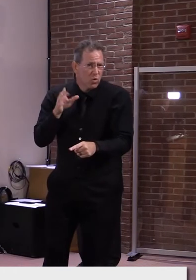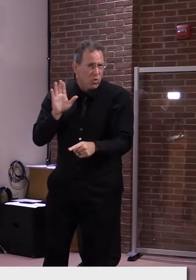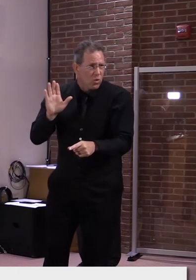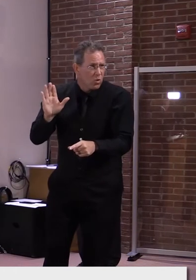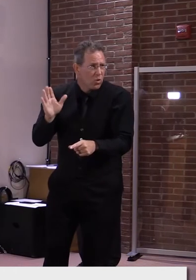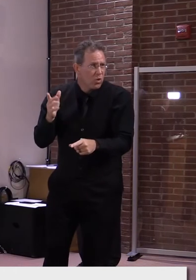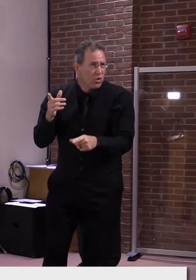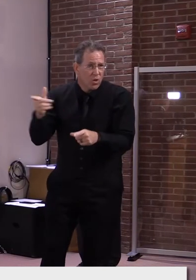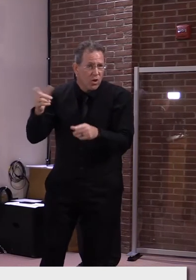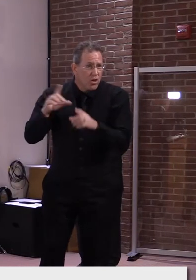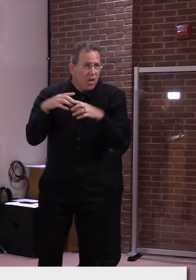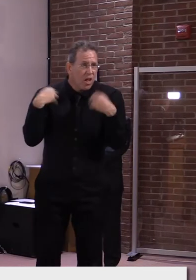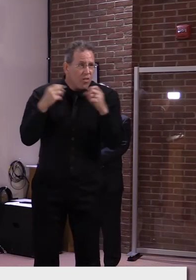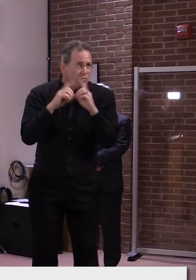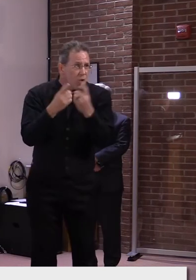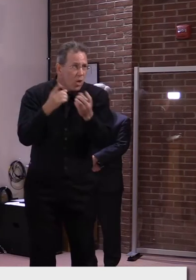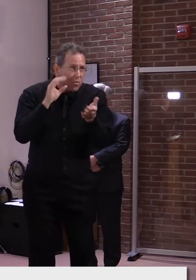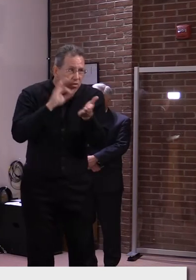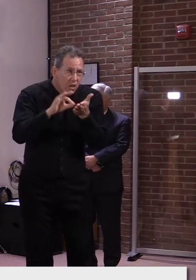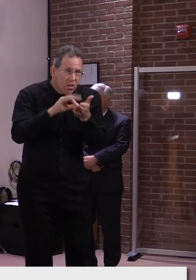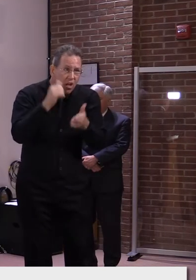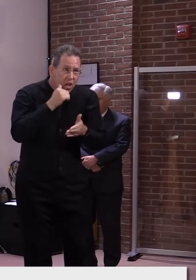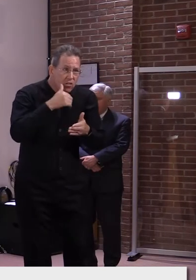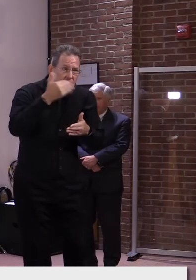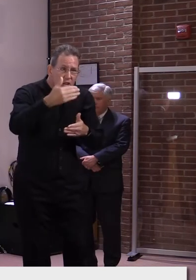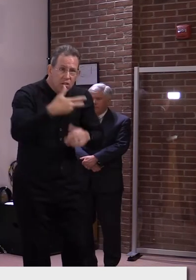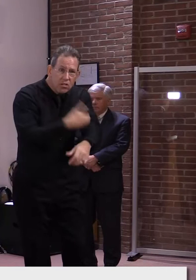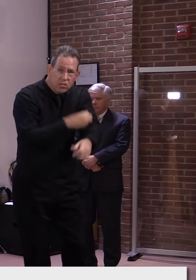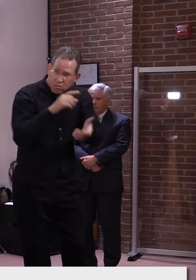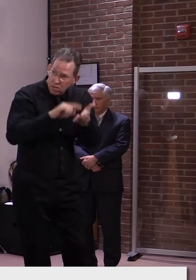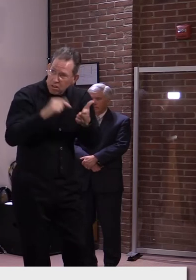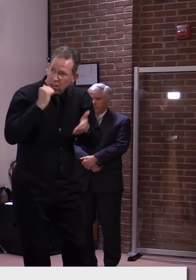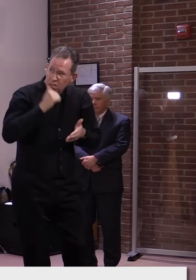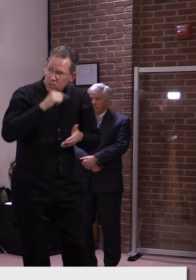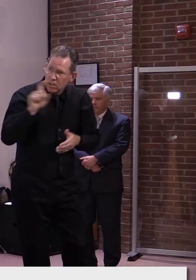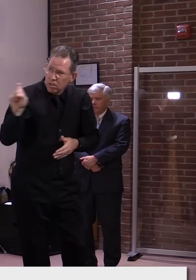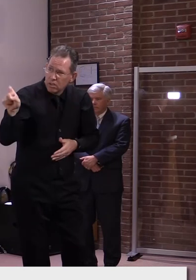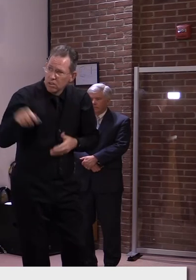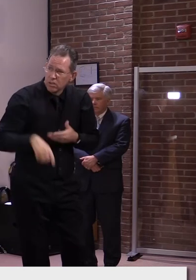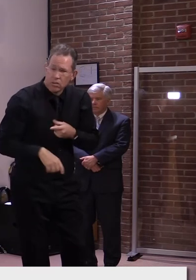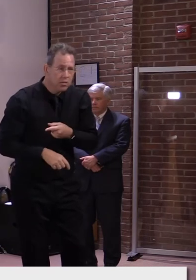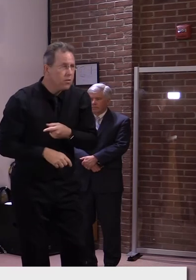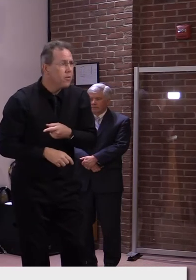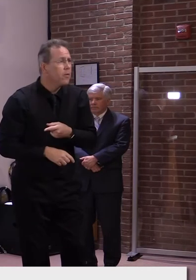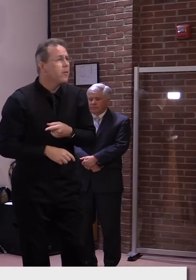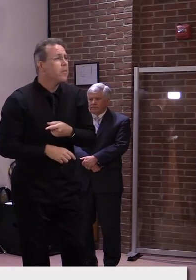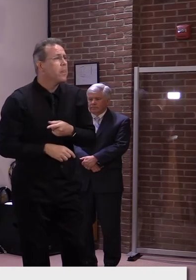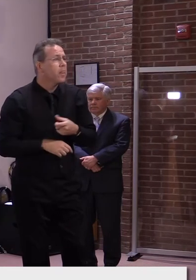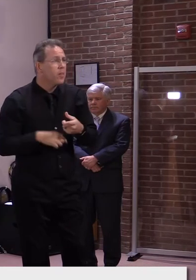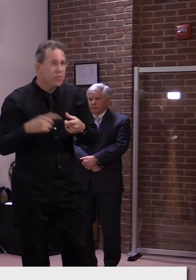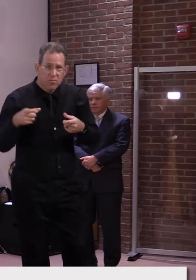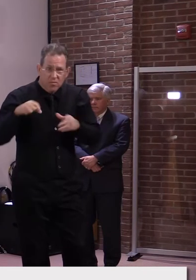daily vaccines administered at least by state-run clinics? Yeah.